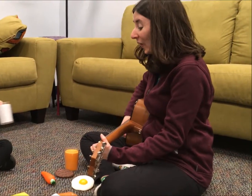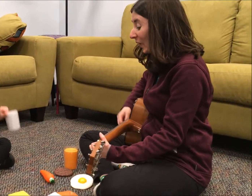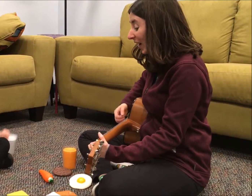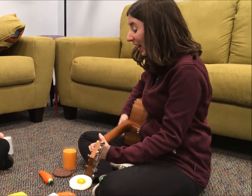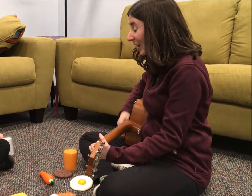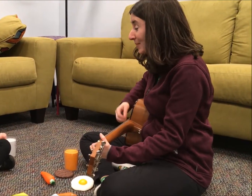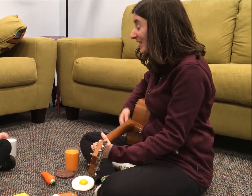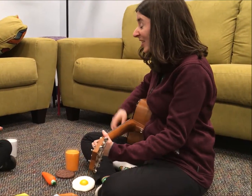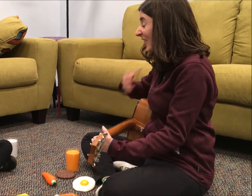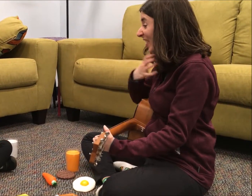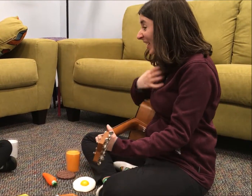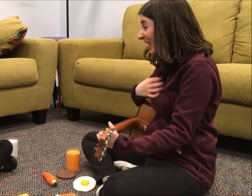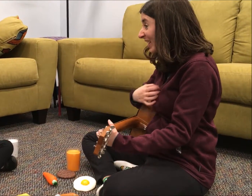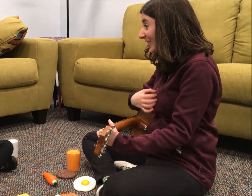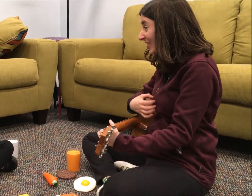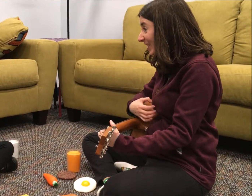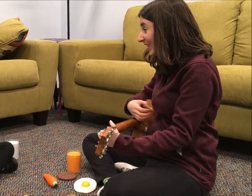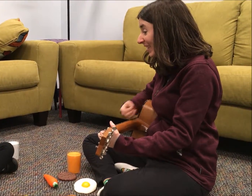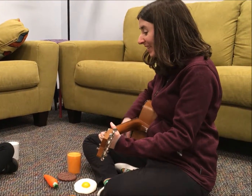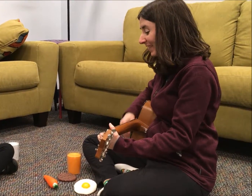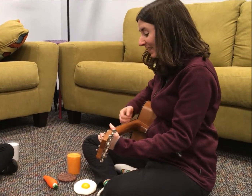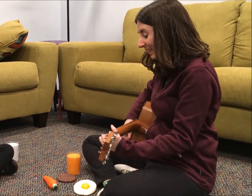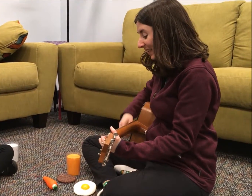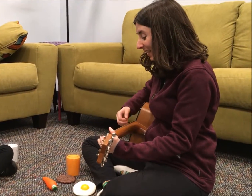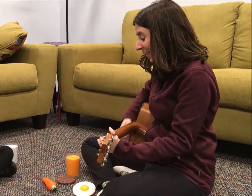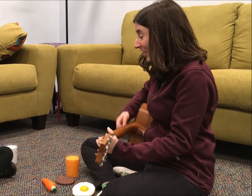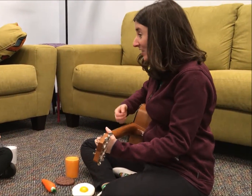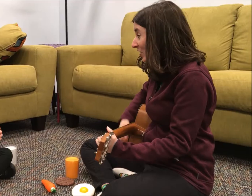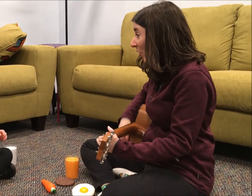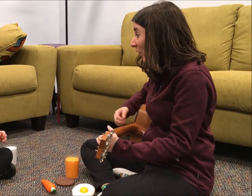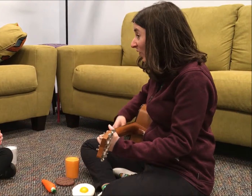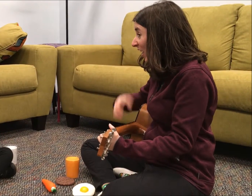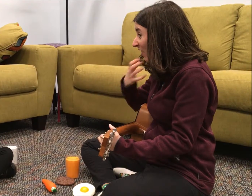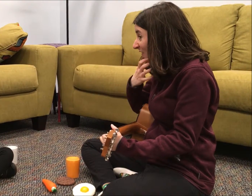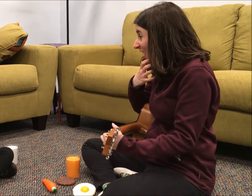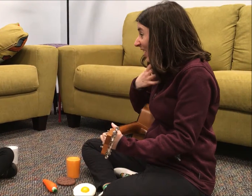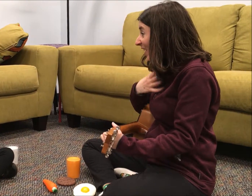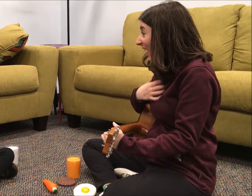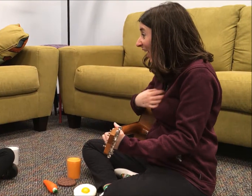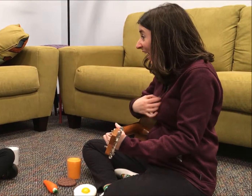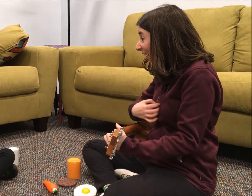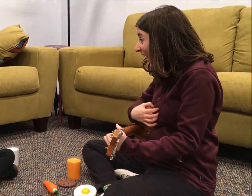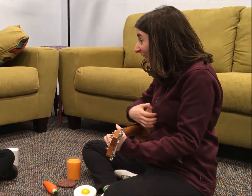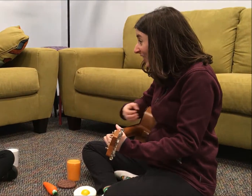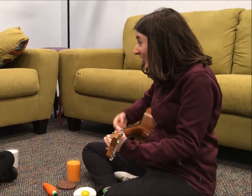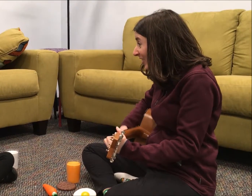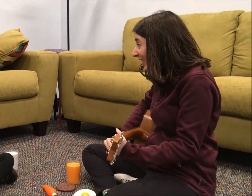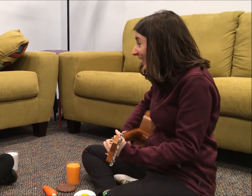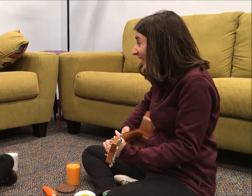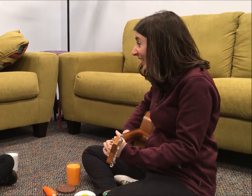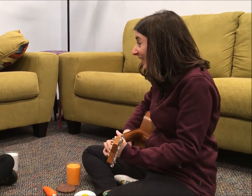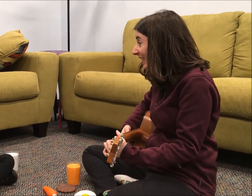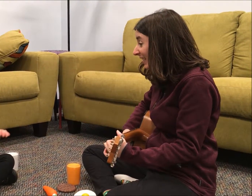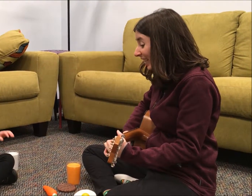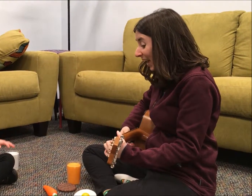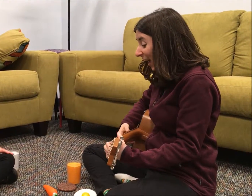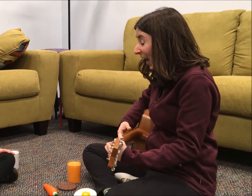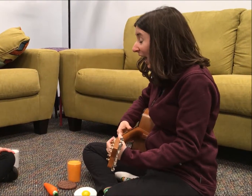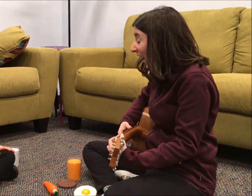Oh, I'm so hungry. So very, very hungry.